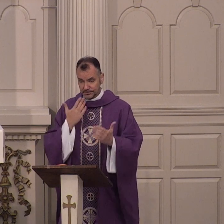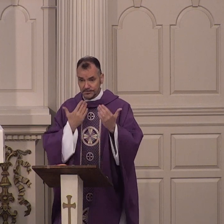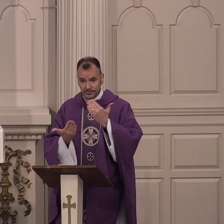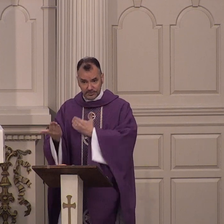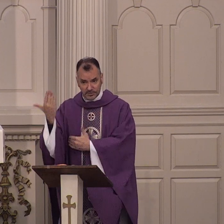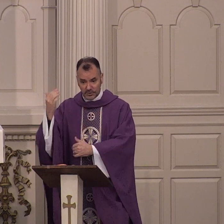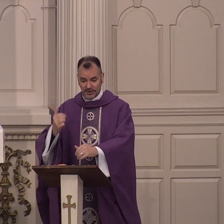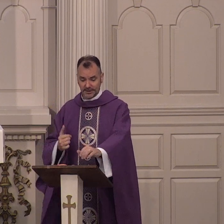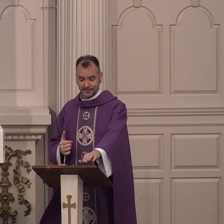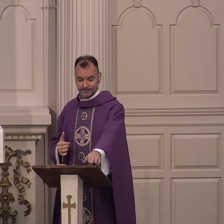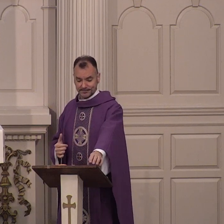Good morning.